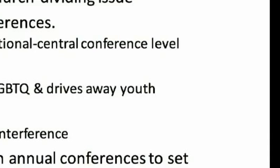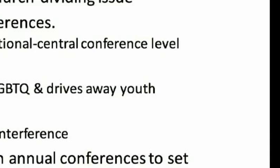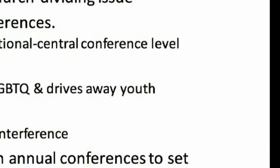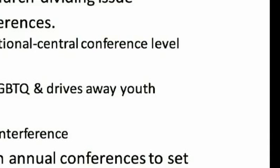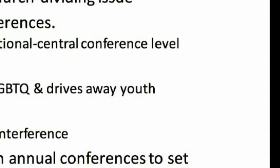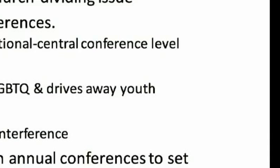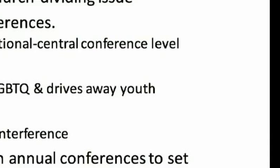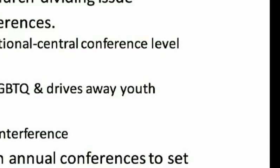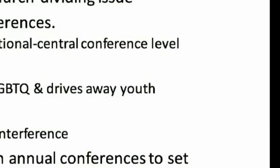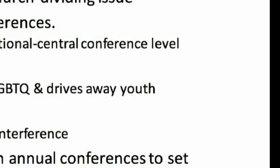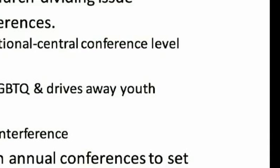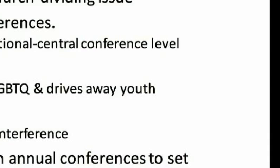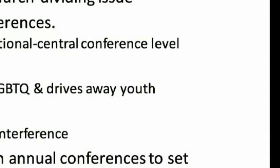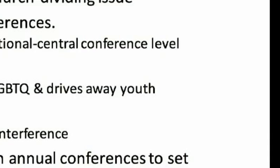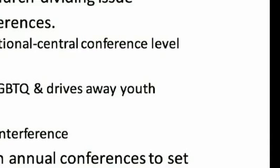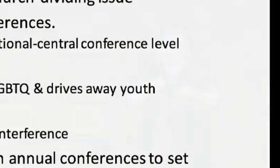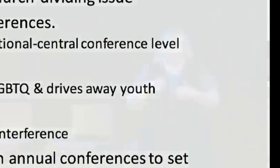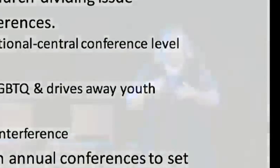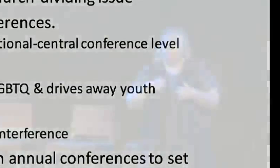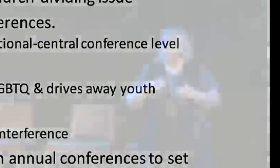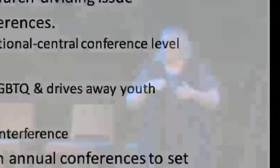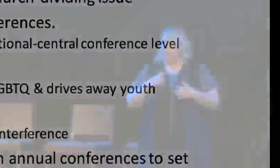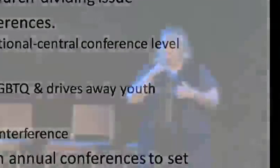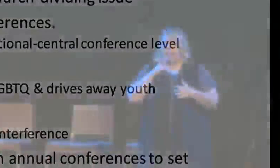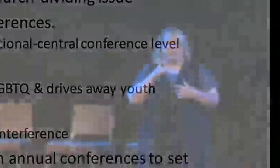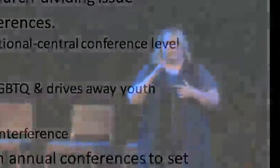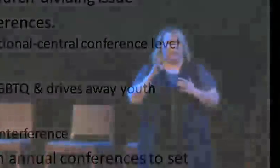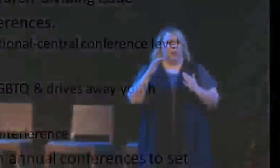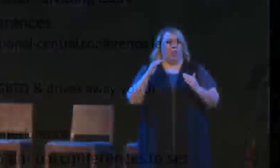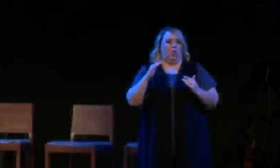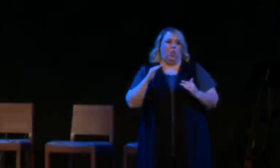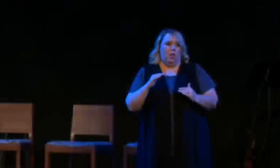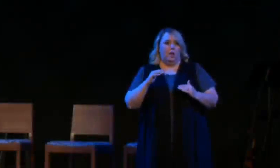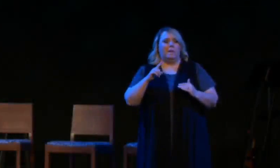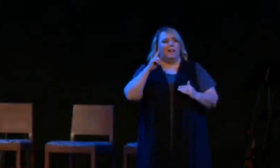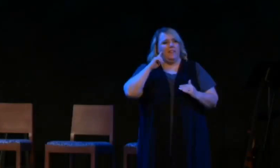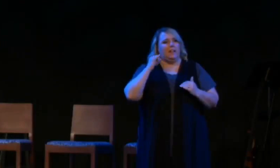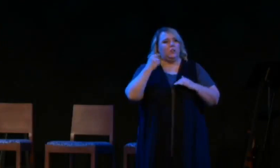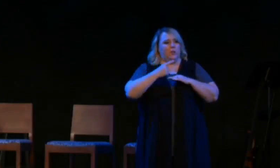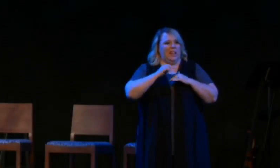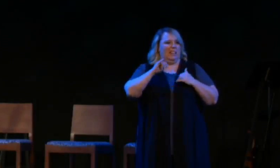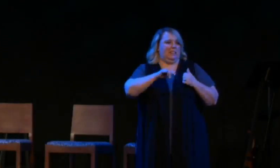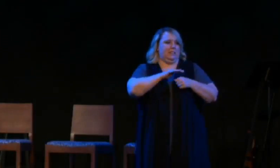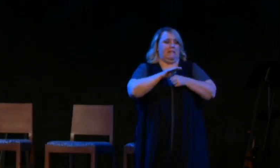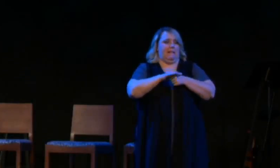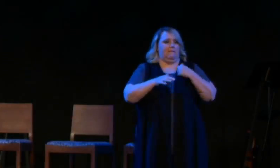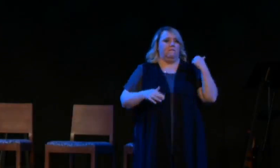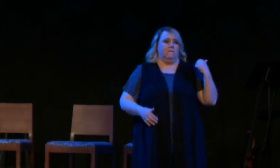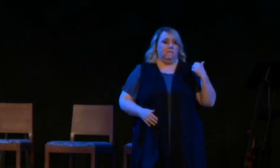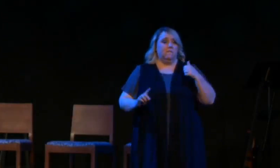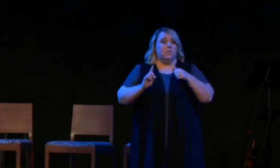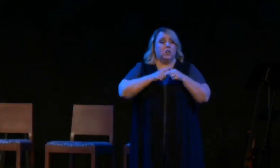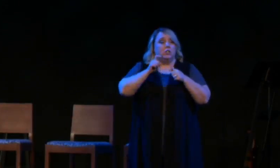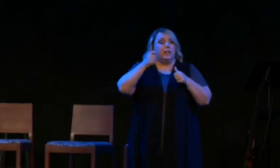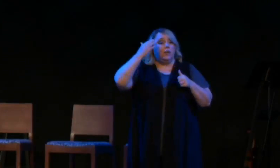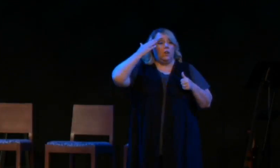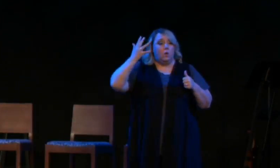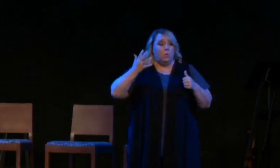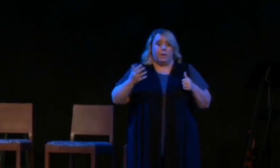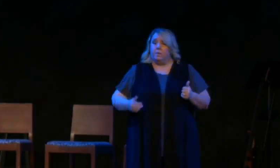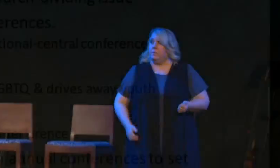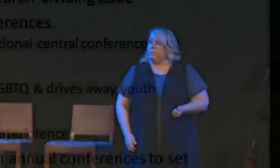you. I mean, it's the nature of going down to the next level of details, but I think for our purpose today, this will suffice. The first thing to know is